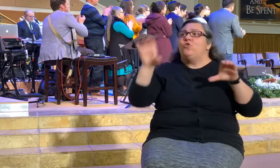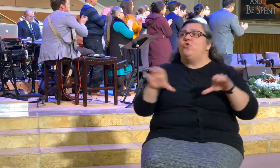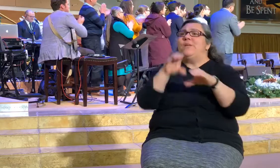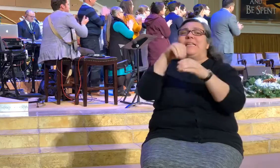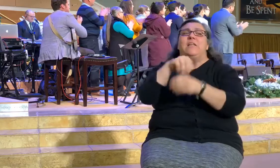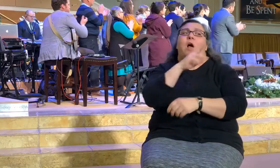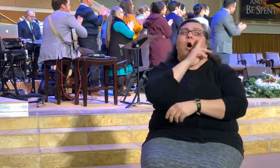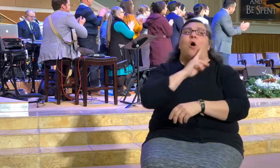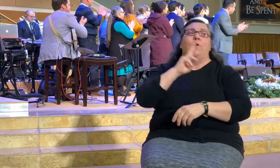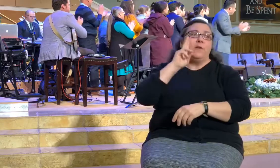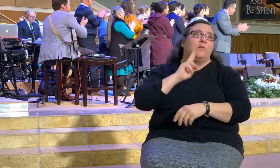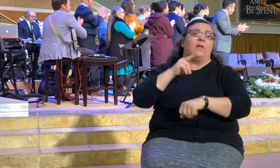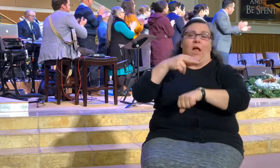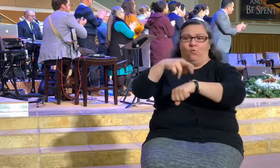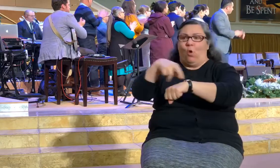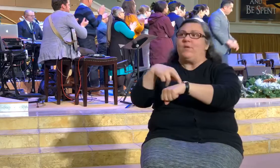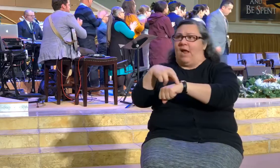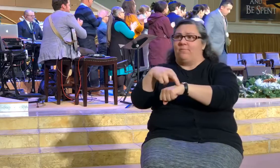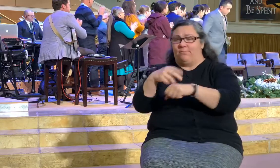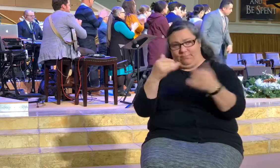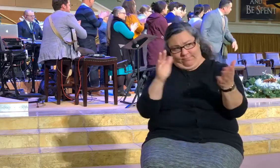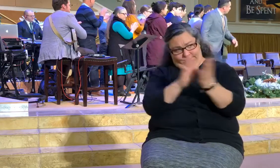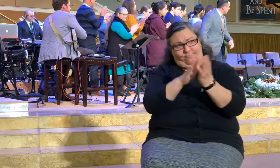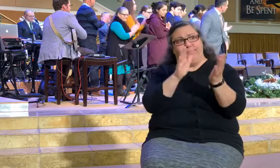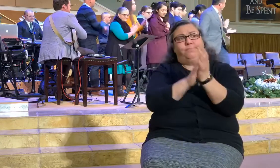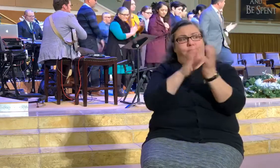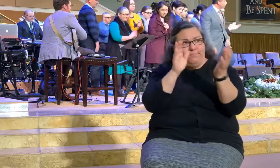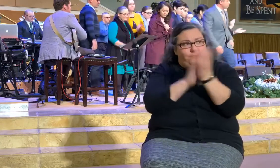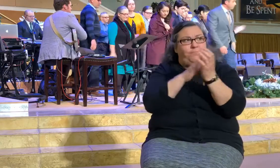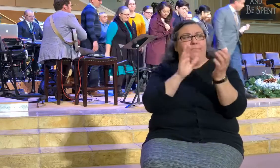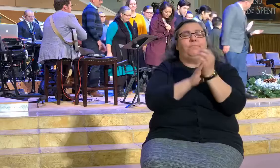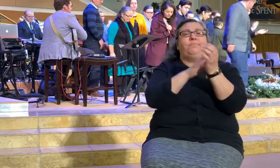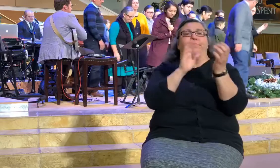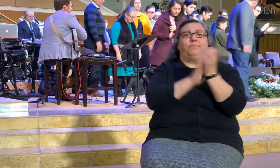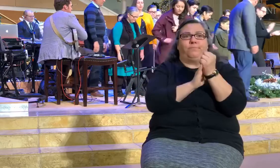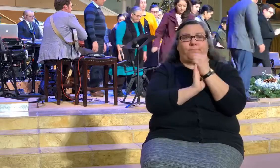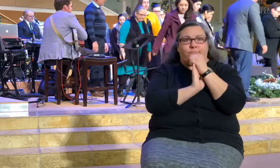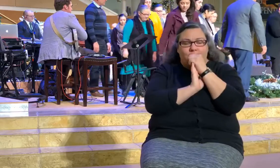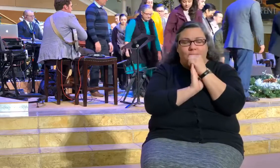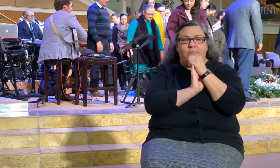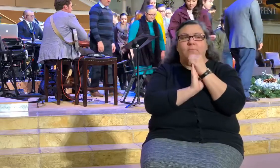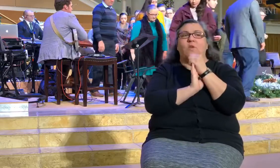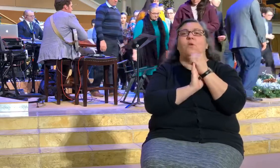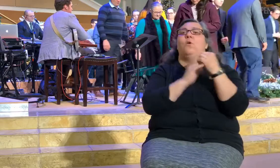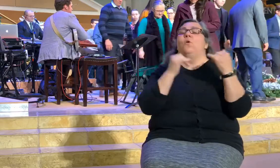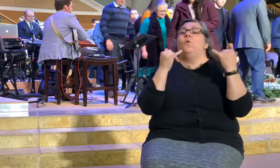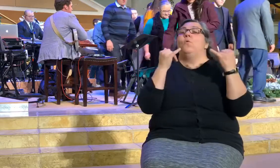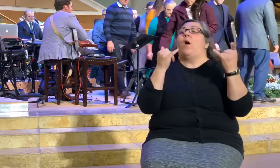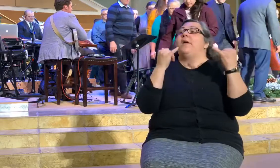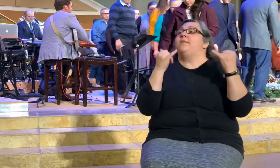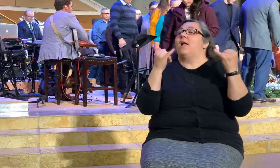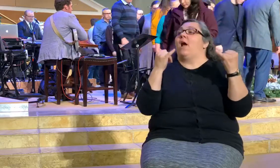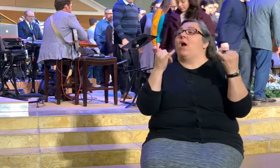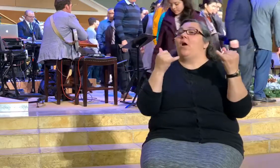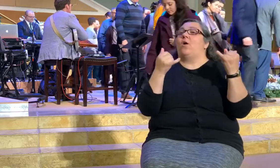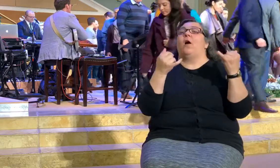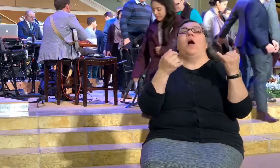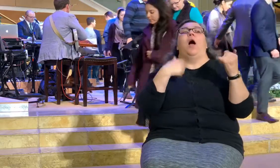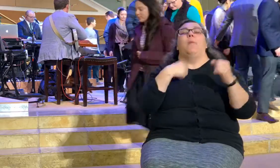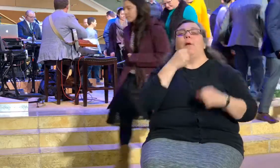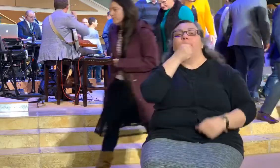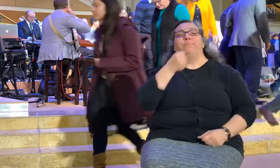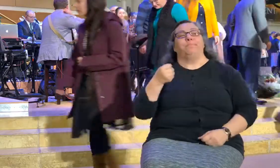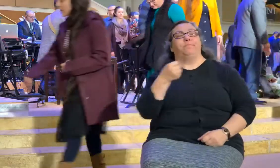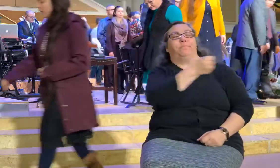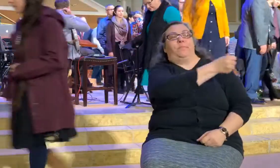I'm going to turn the remainder of this to Brother Jones.